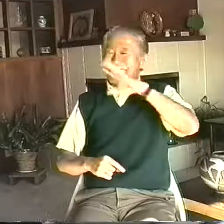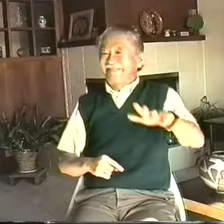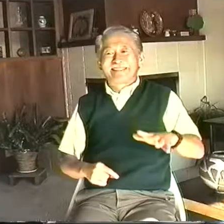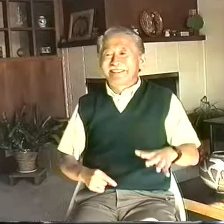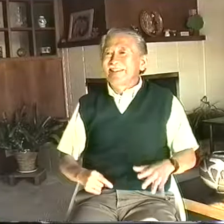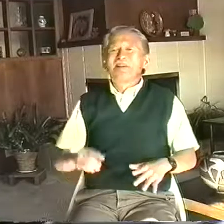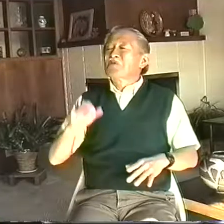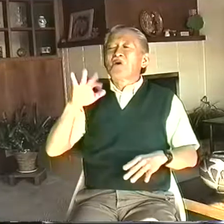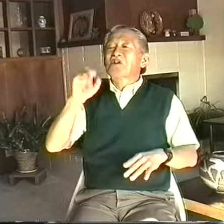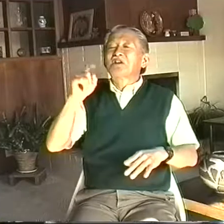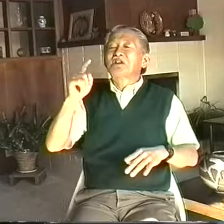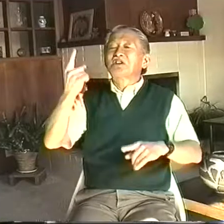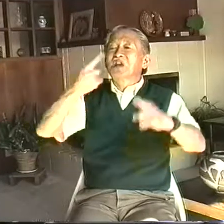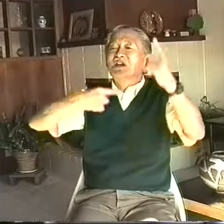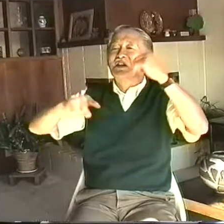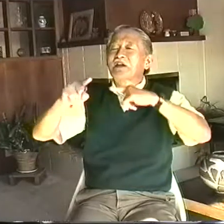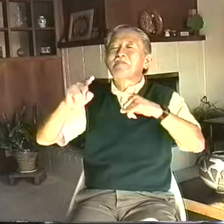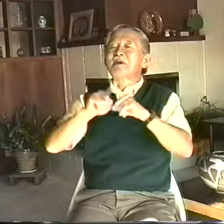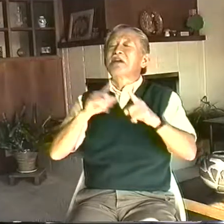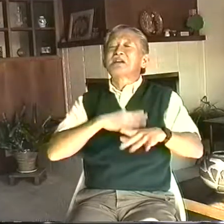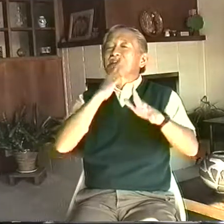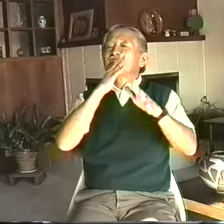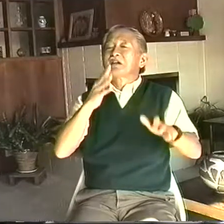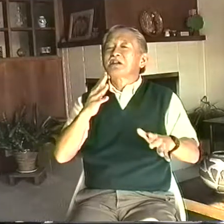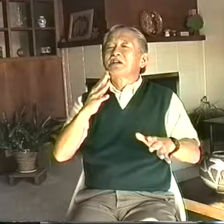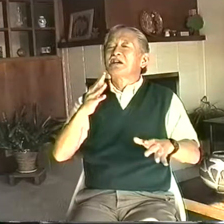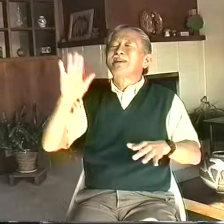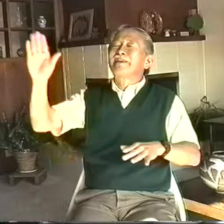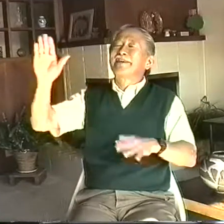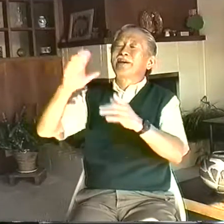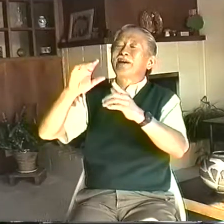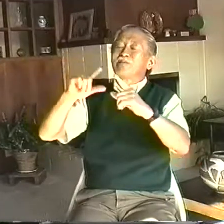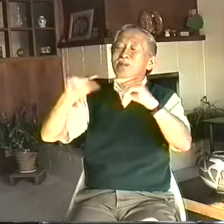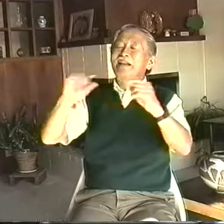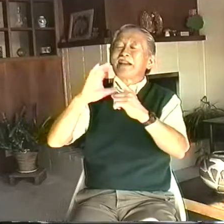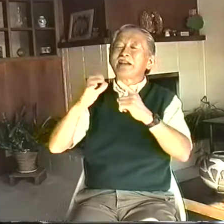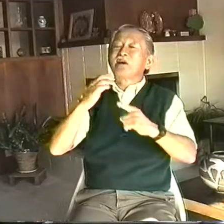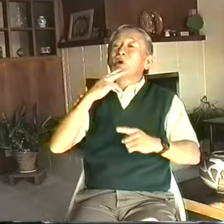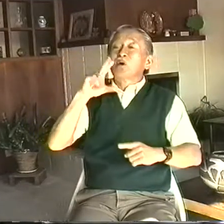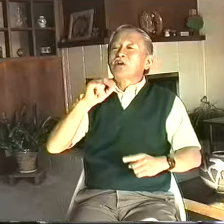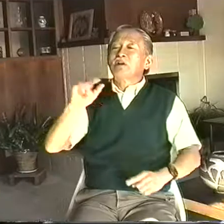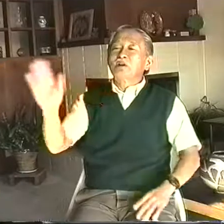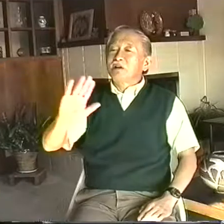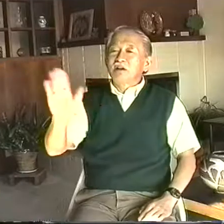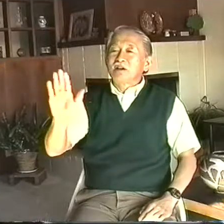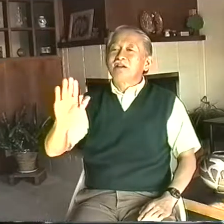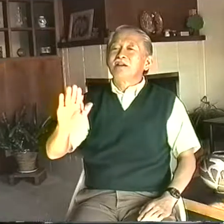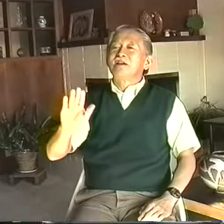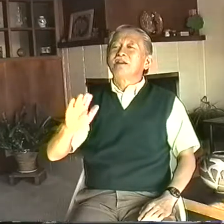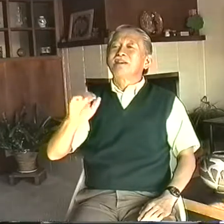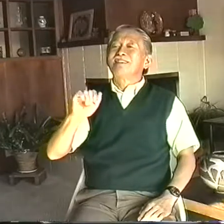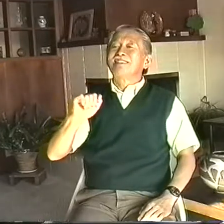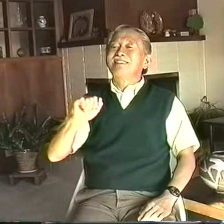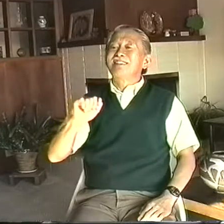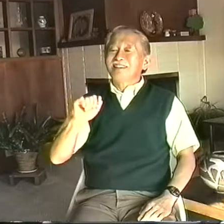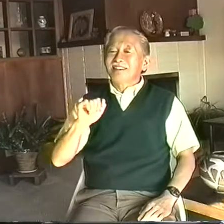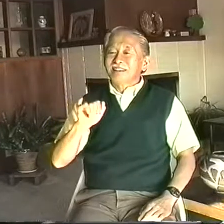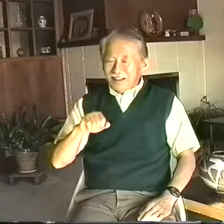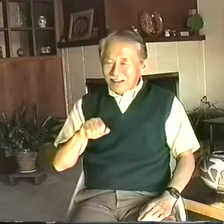My siblings speak and understand Japanese, but I don't. In Japanese culture, to say no